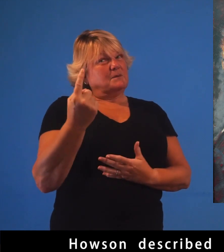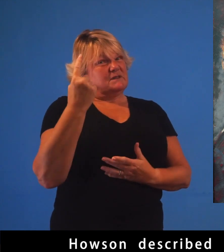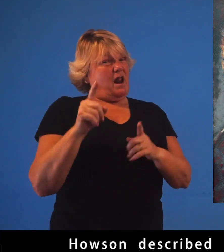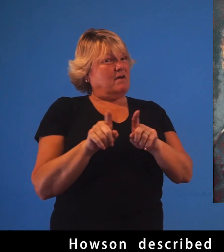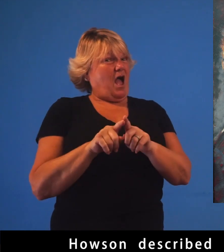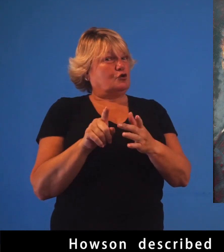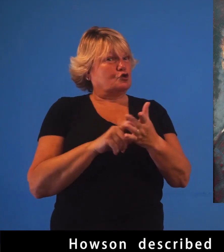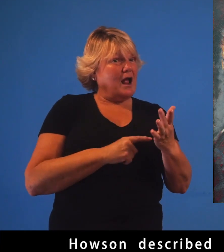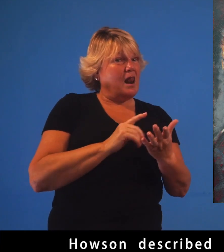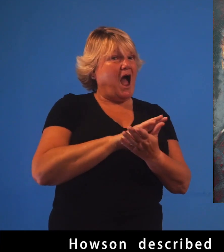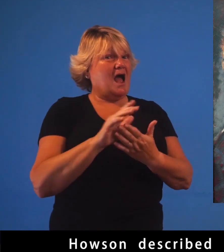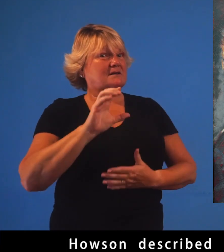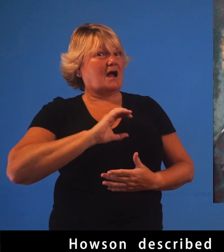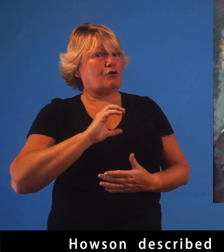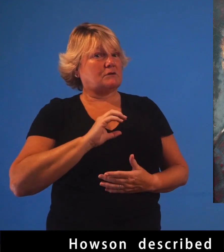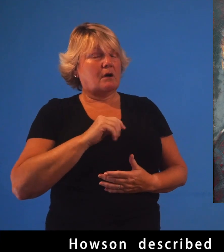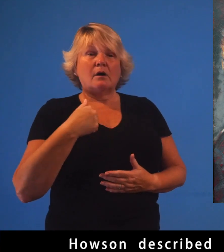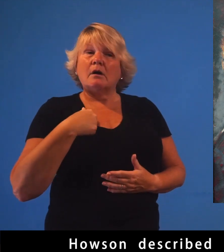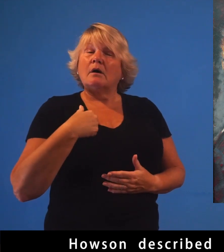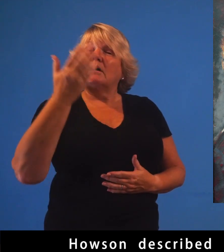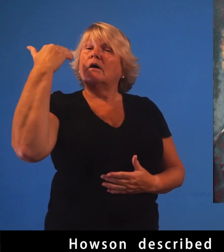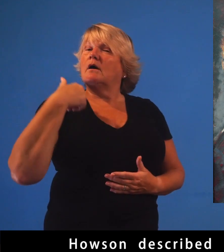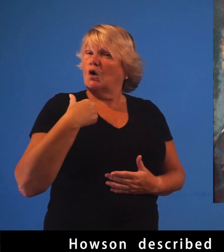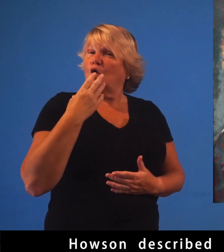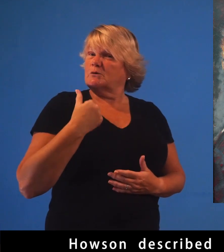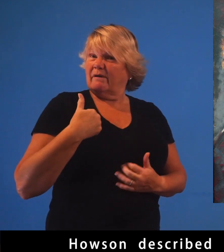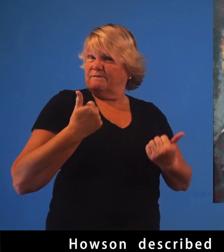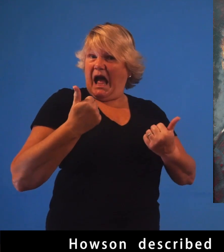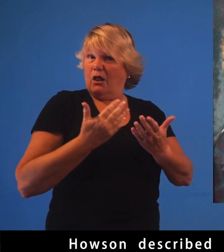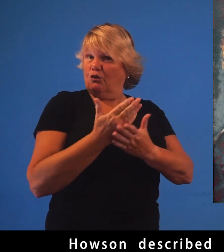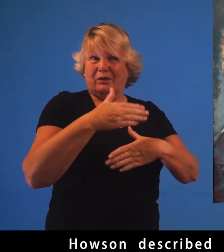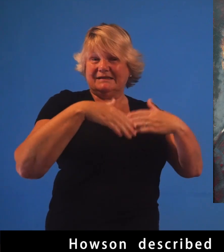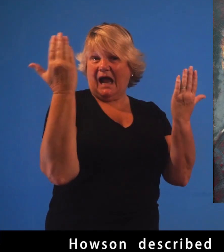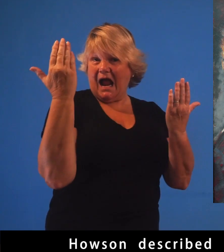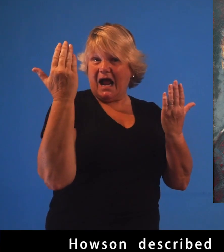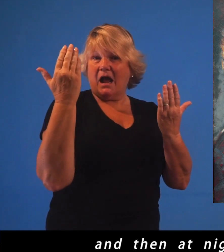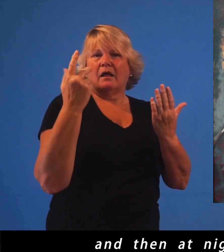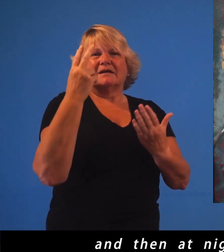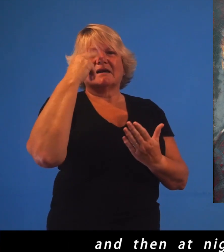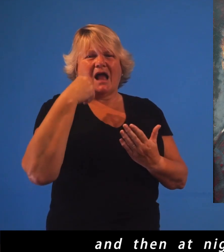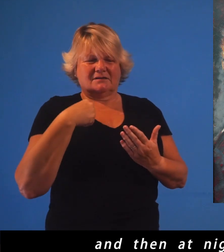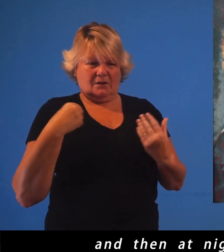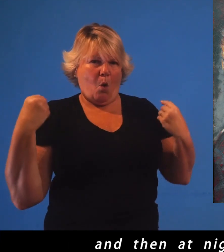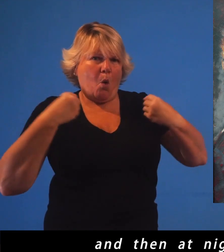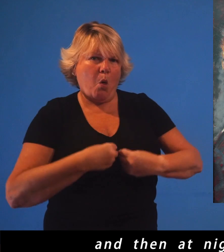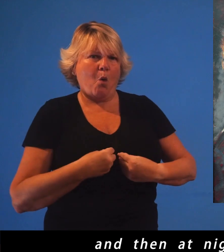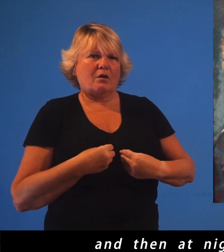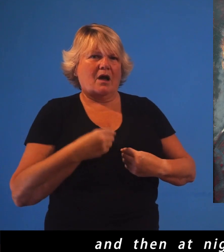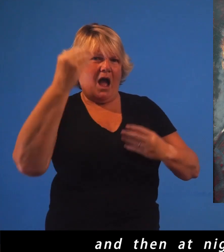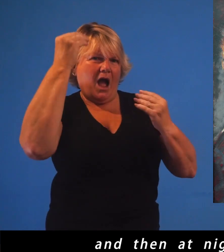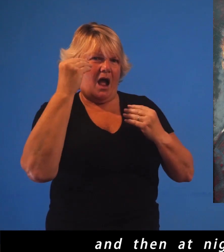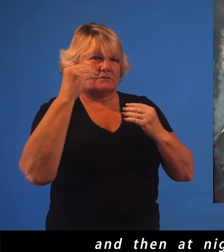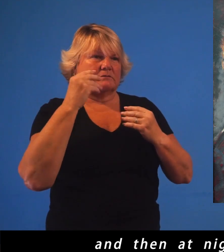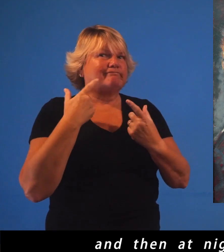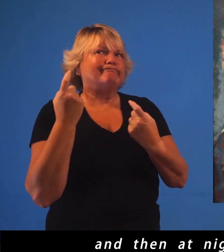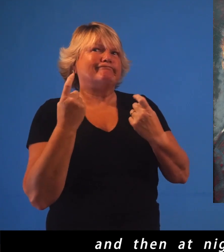Howson described himself as a Jekyll and Hyde character. I used to be fine during the day, and then at night I'd get my cloak